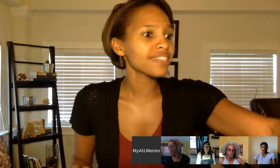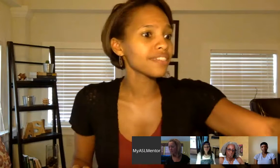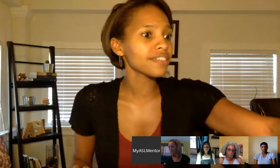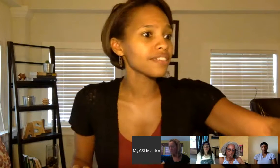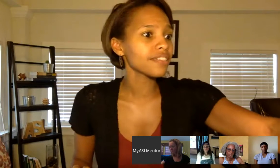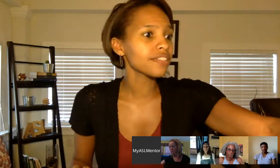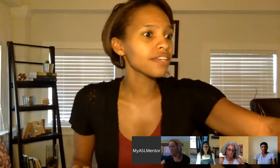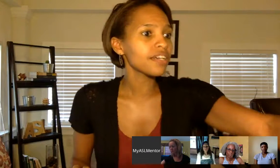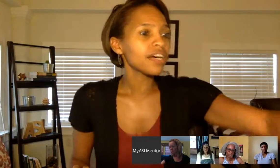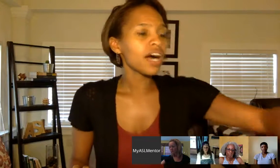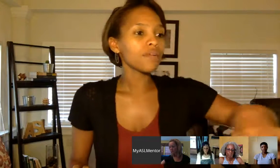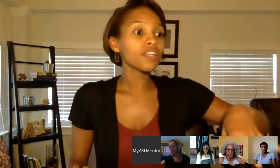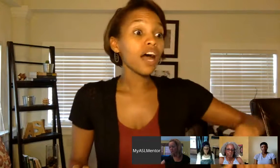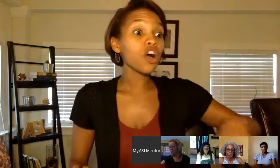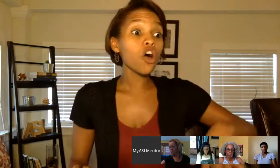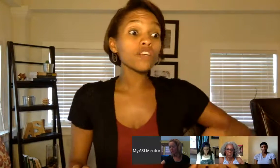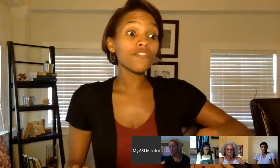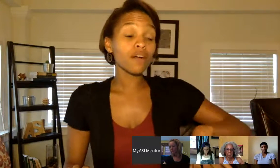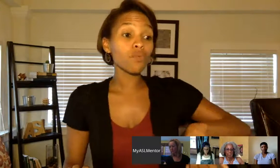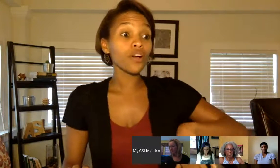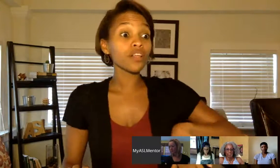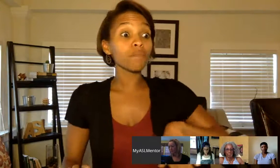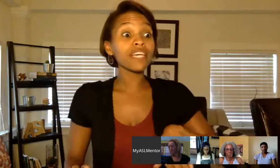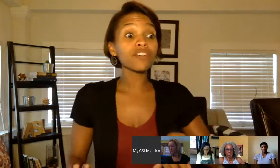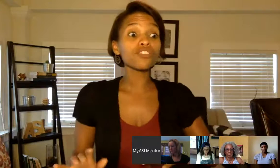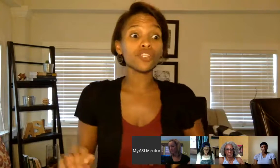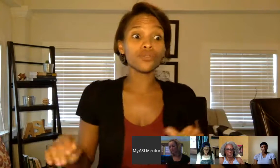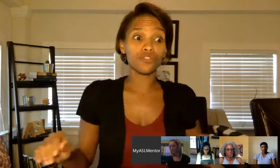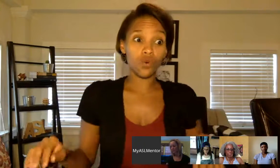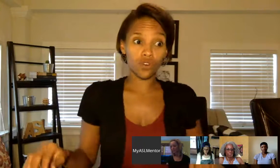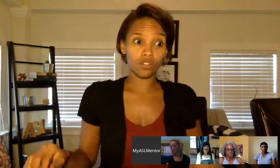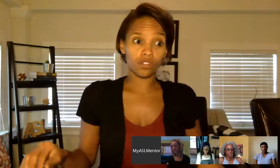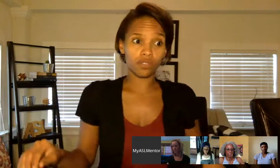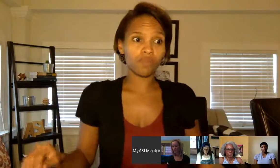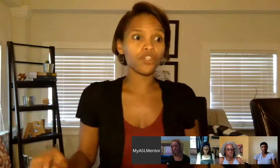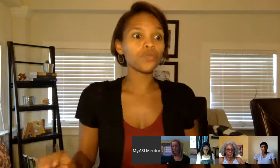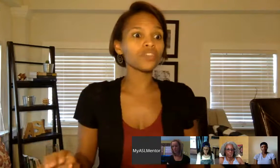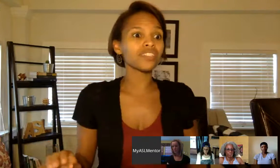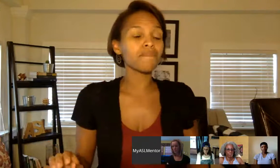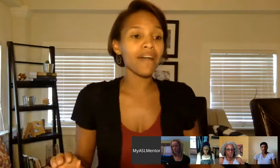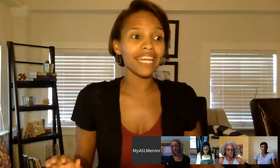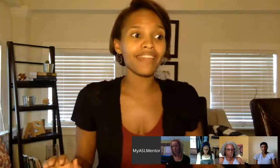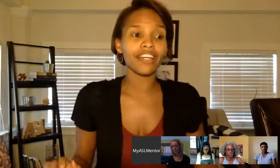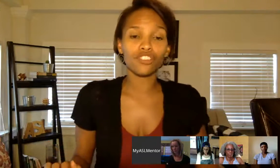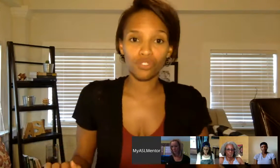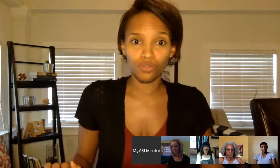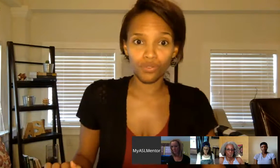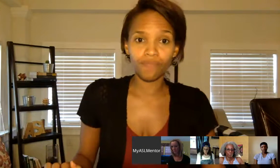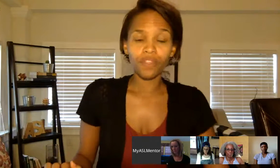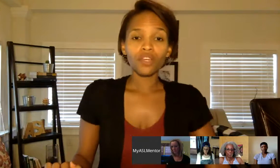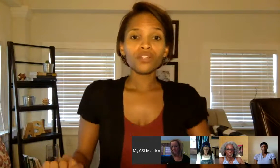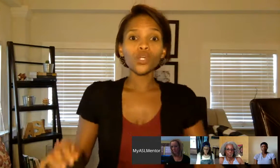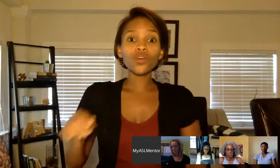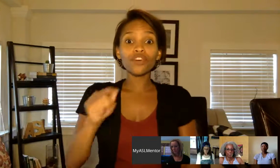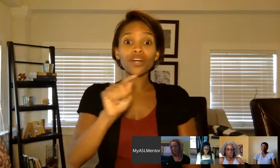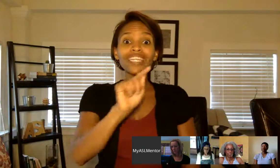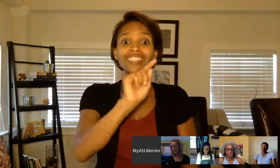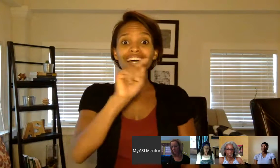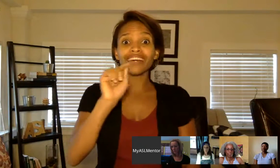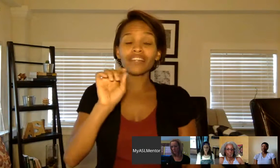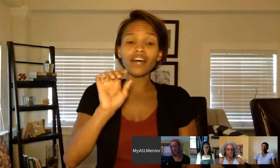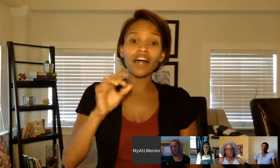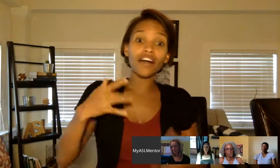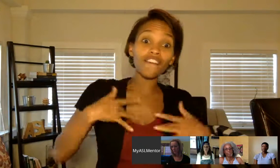next sentence is, not all of them will appeal to you, of course, but you will see many that do. So we've